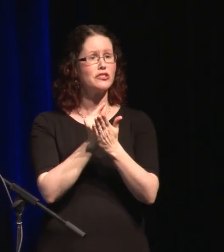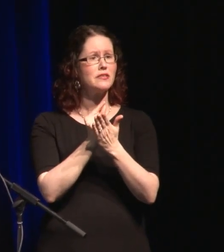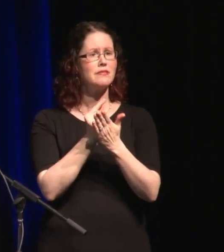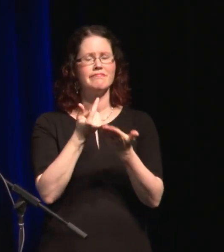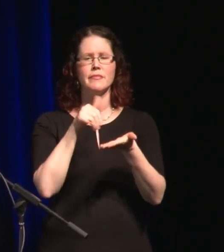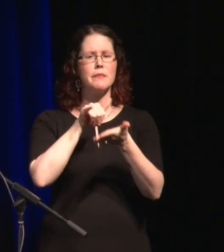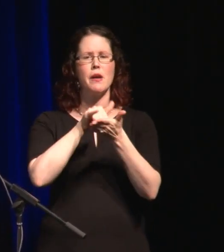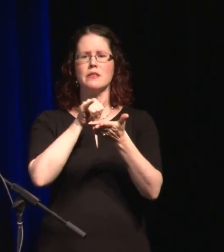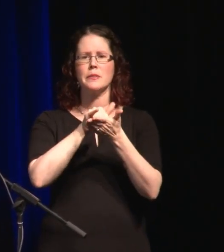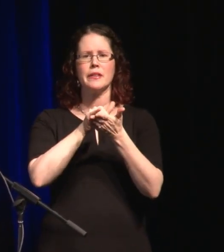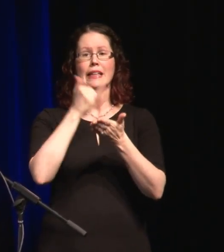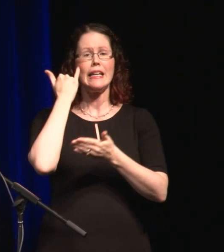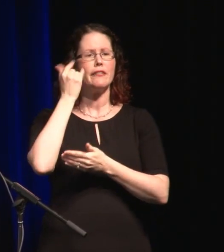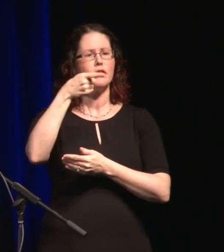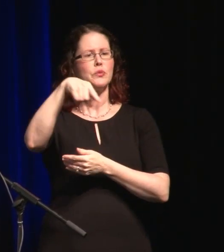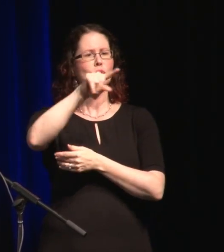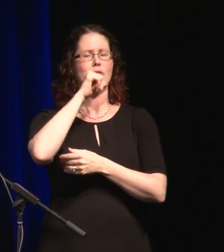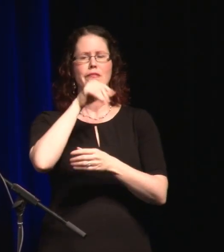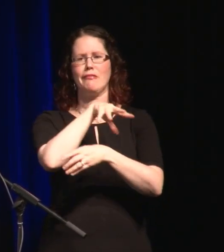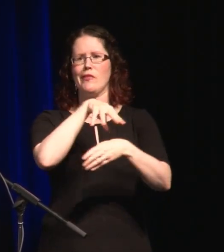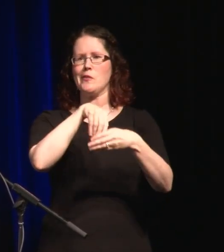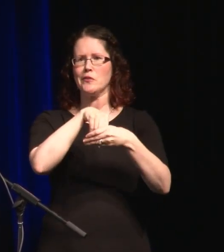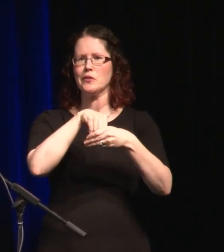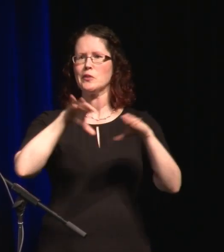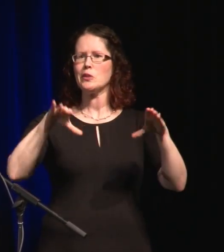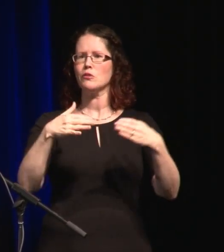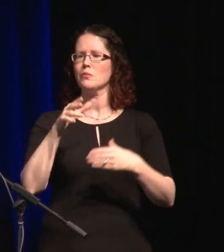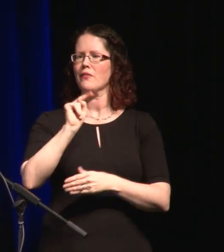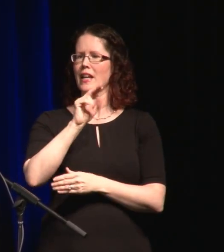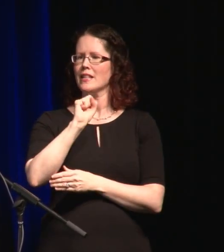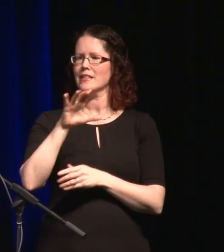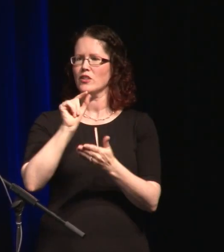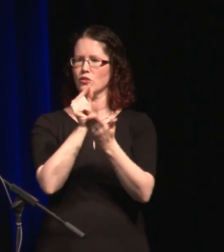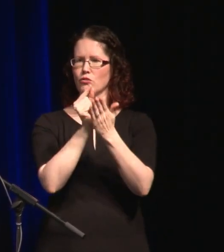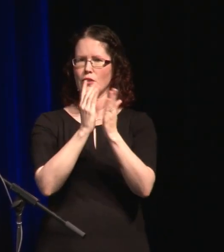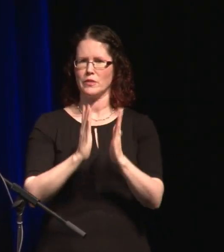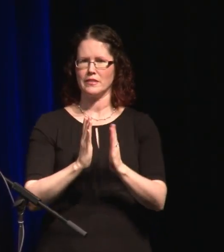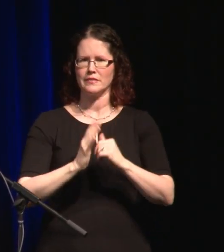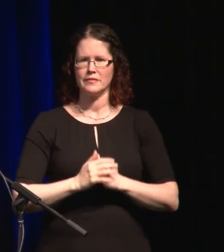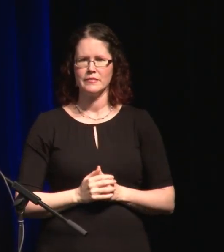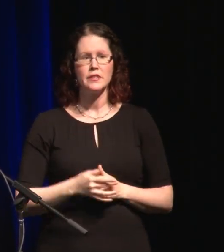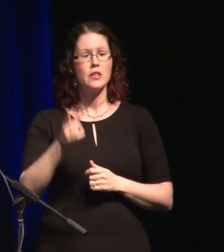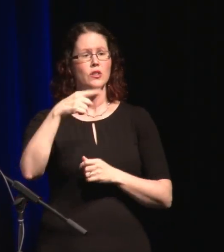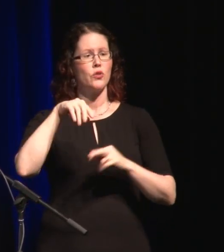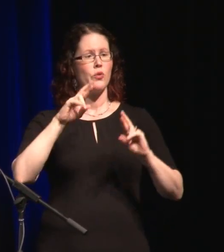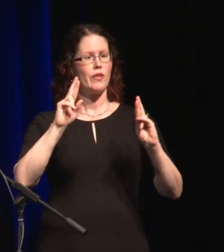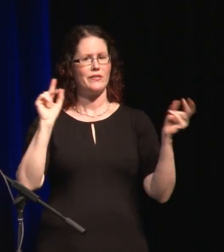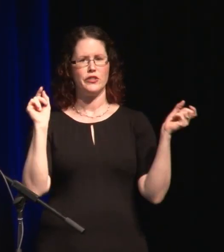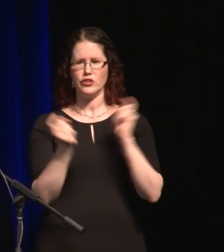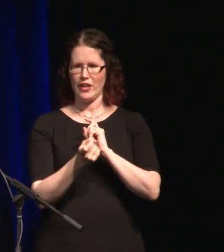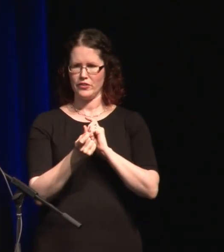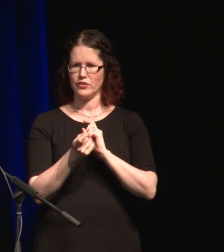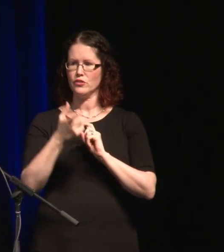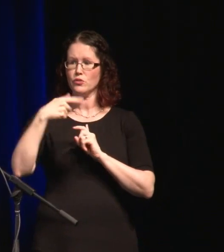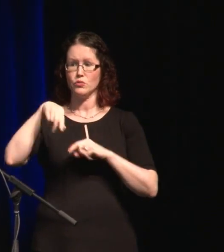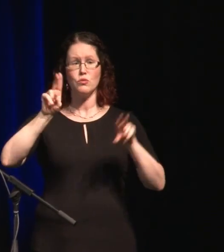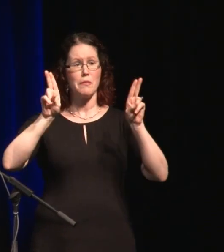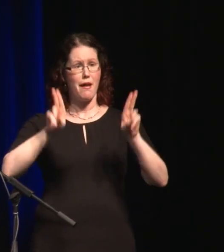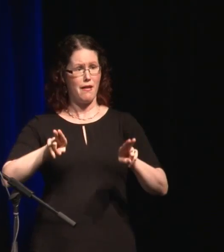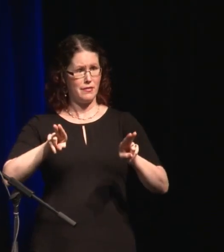the newest group of NSCC grads. You decided you were ready for change. You applied, you took the first